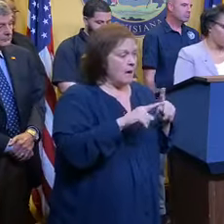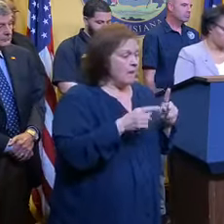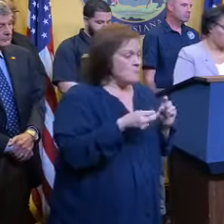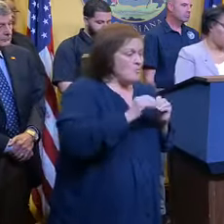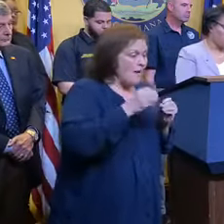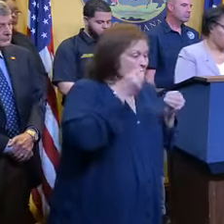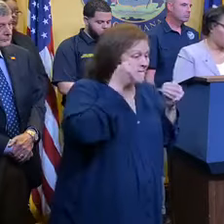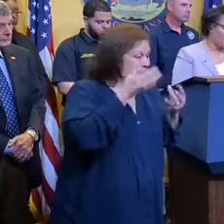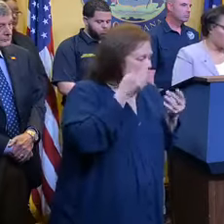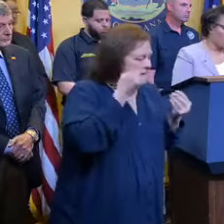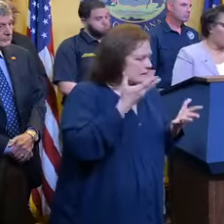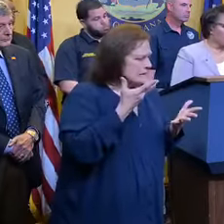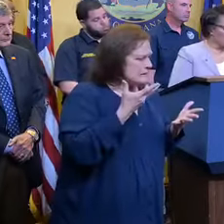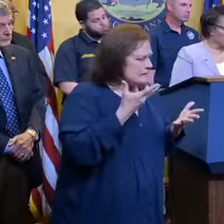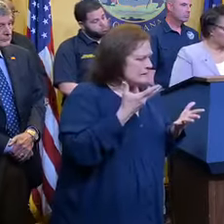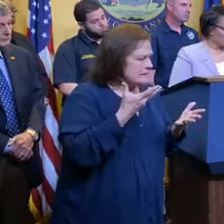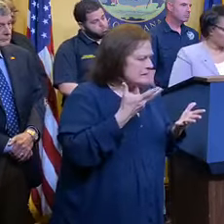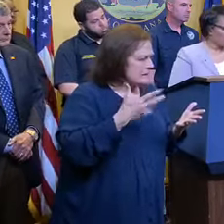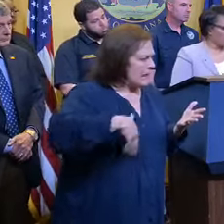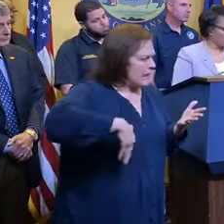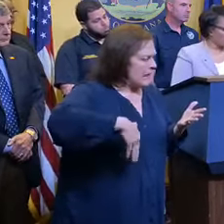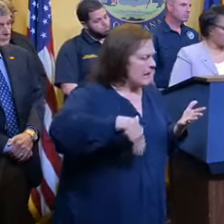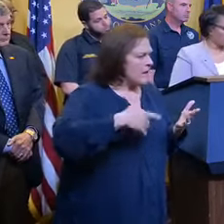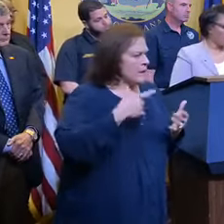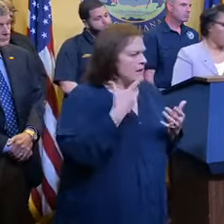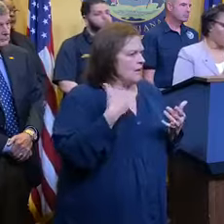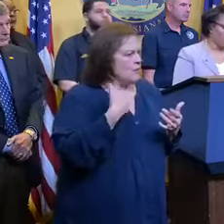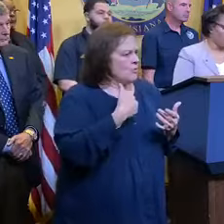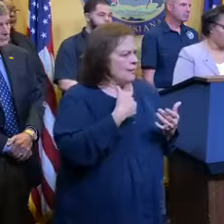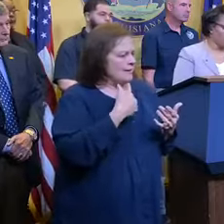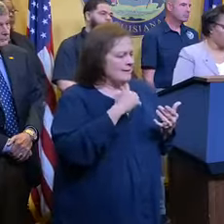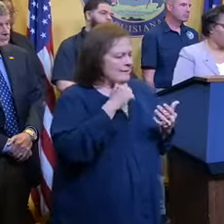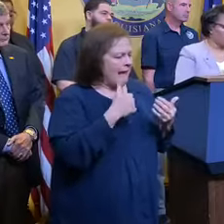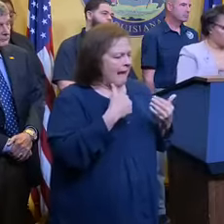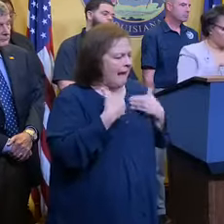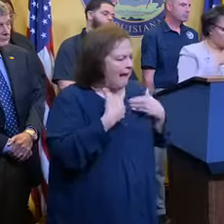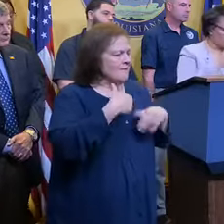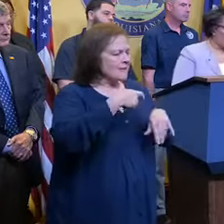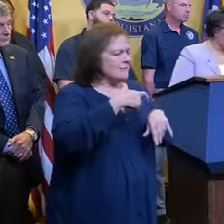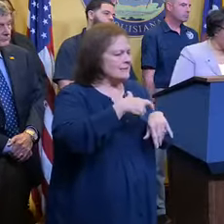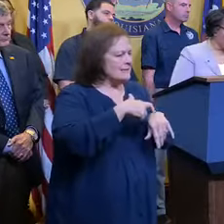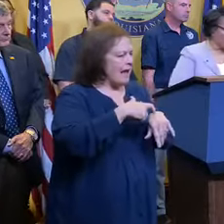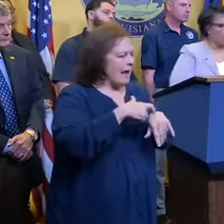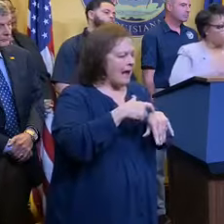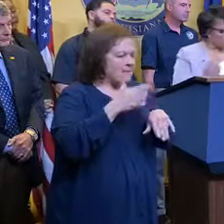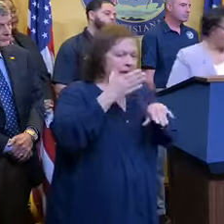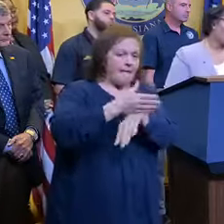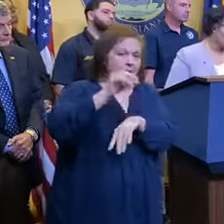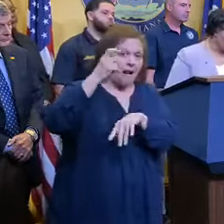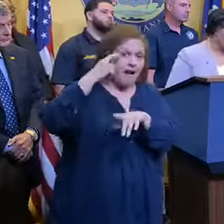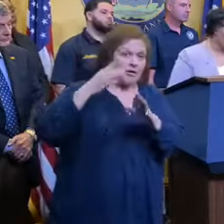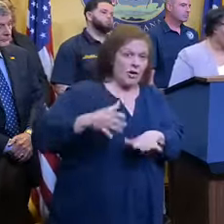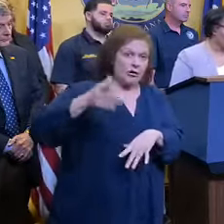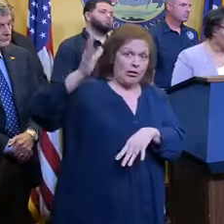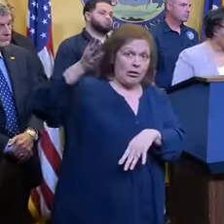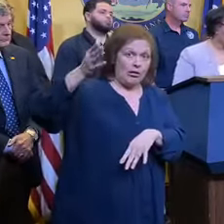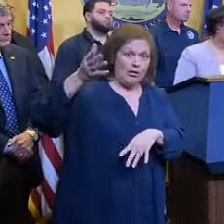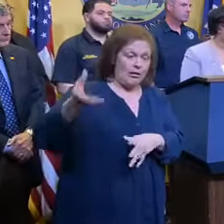had like yesterday and the day before, because we did not allow for some time prior to the governor ending for us coming to